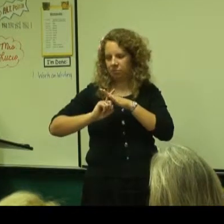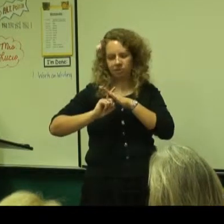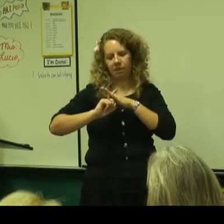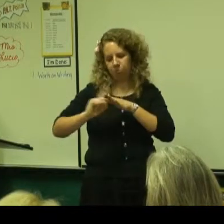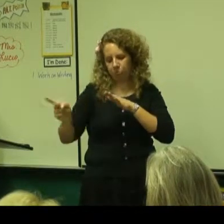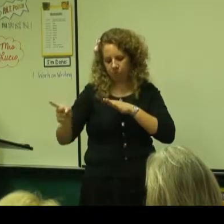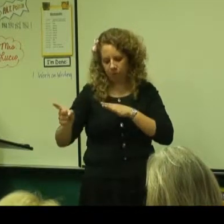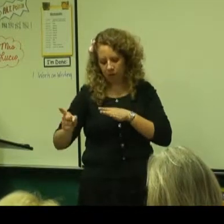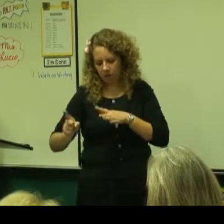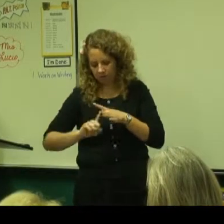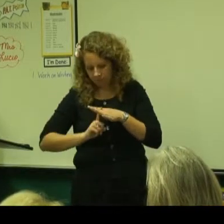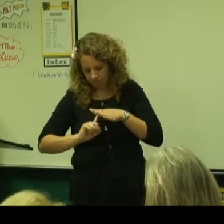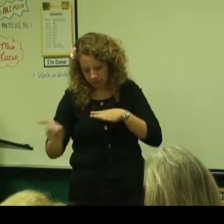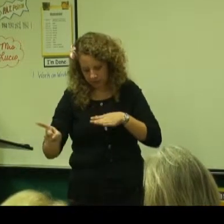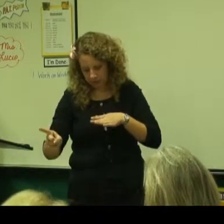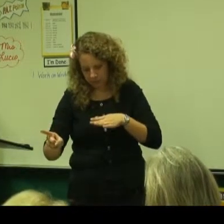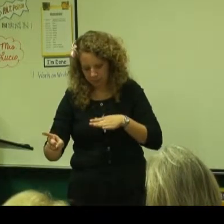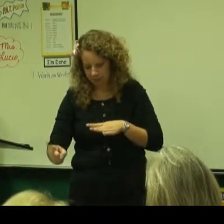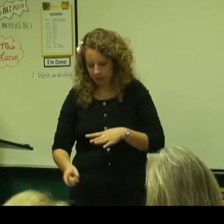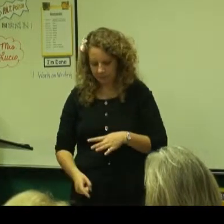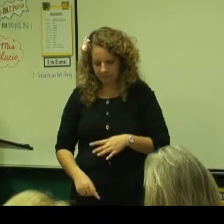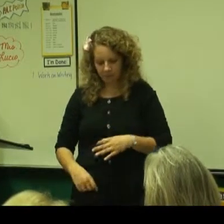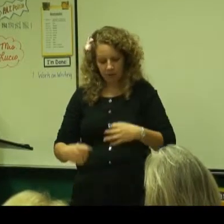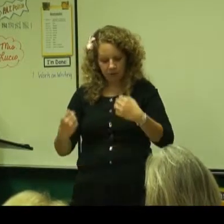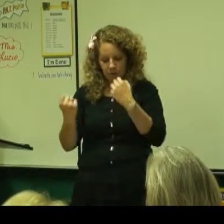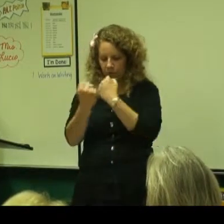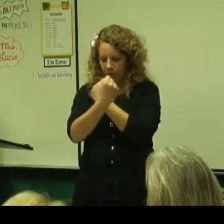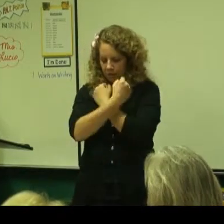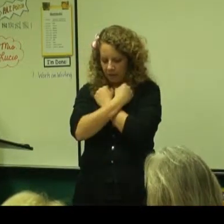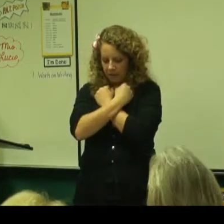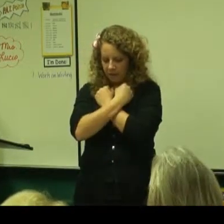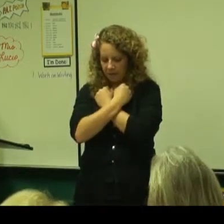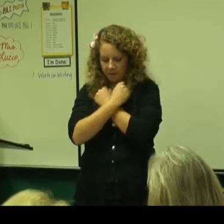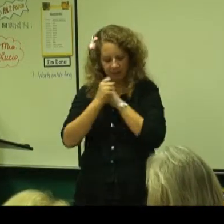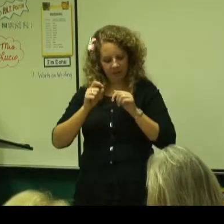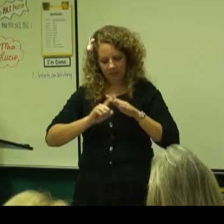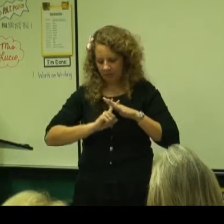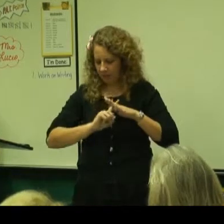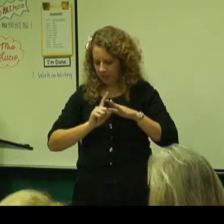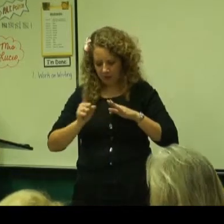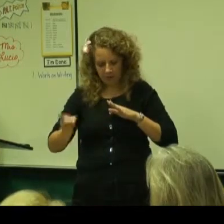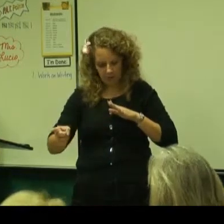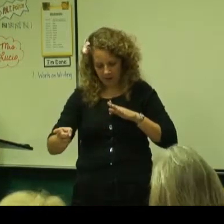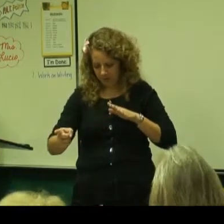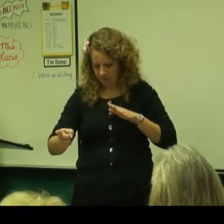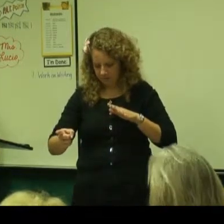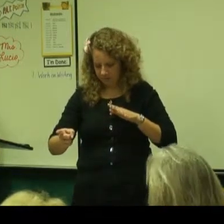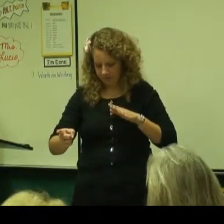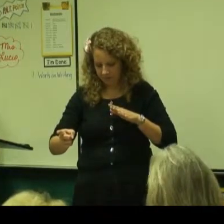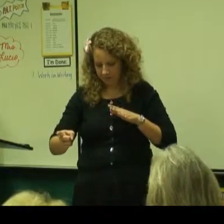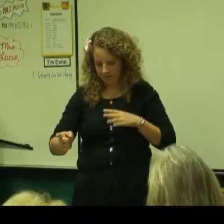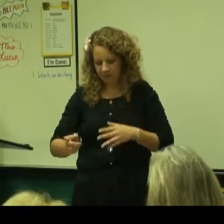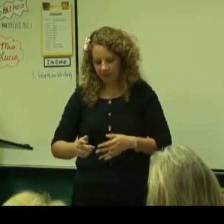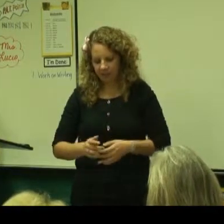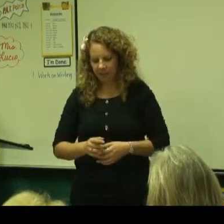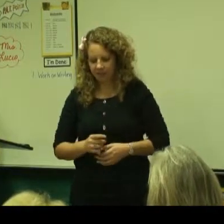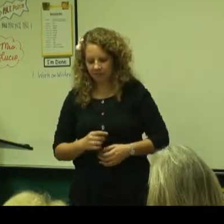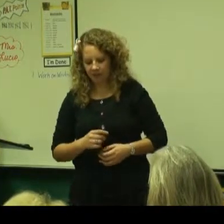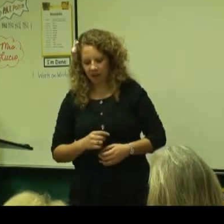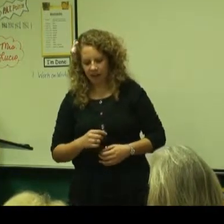just like gone. Escape. Okay. So love does not run and love does not hide.